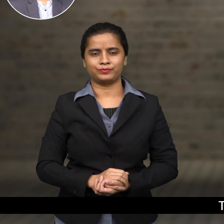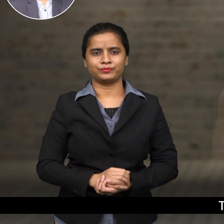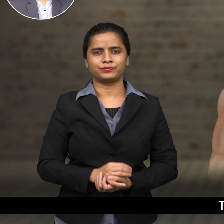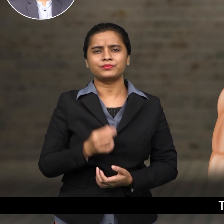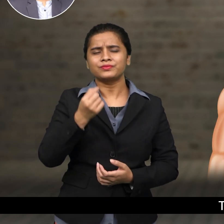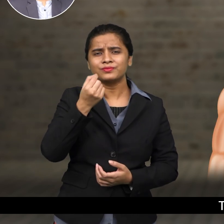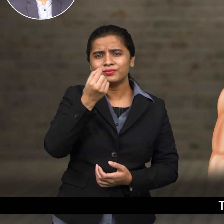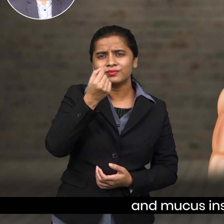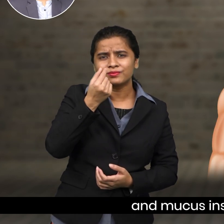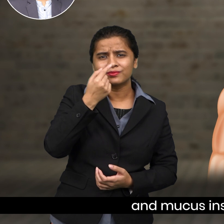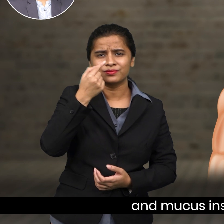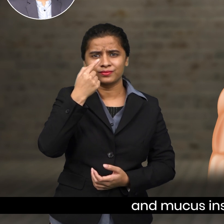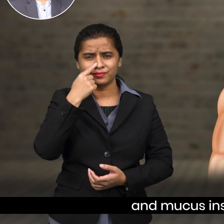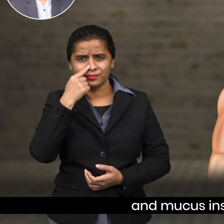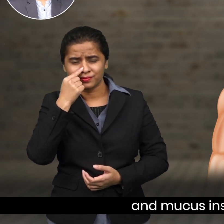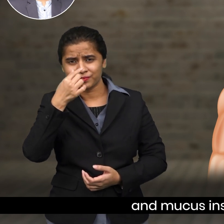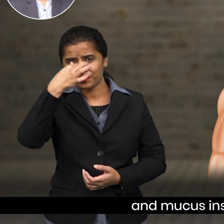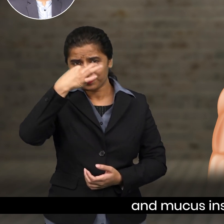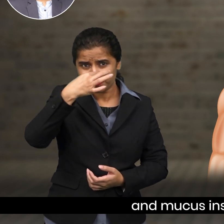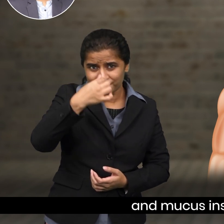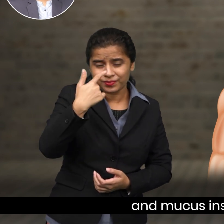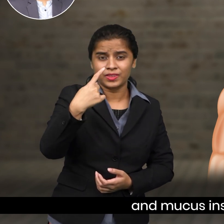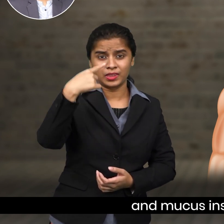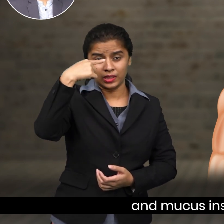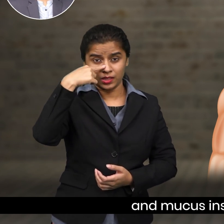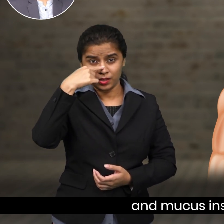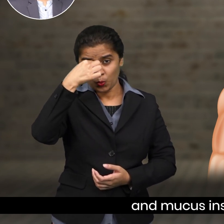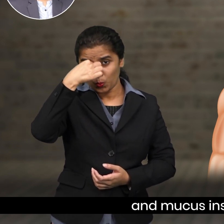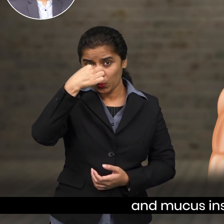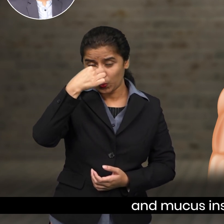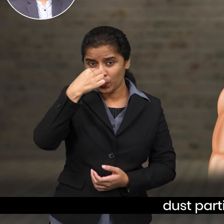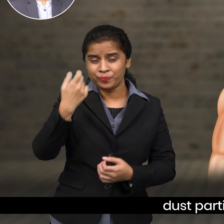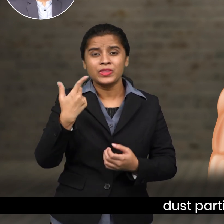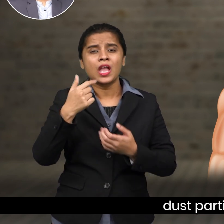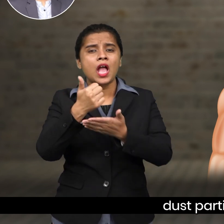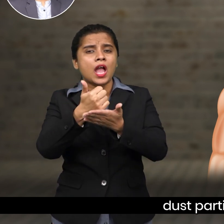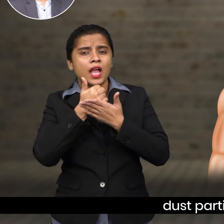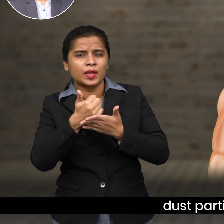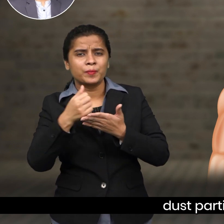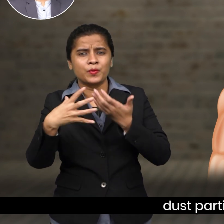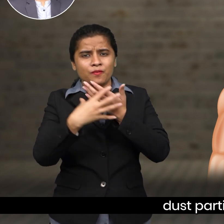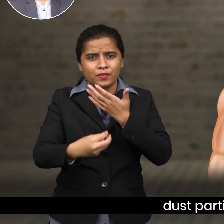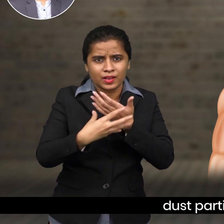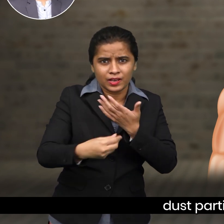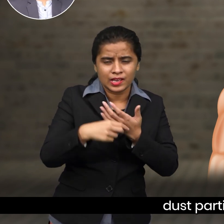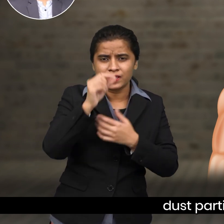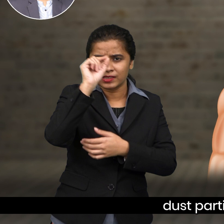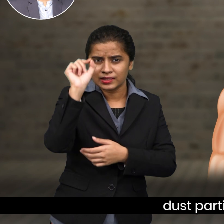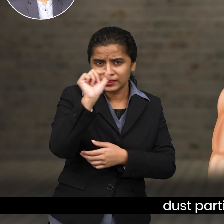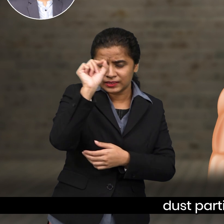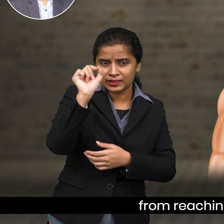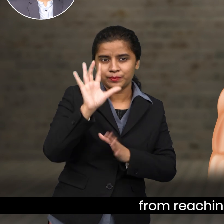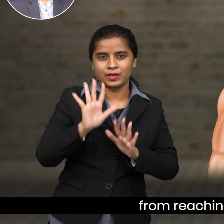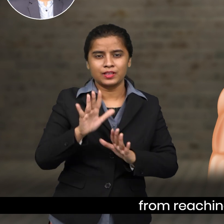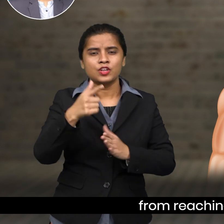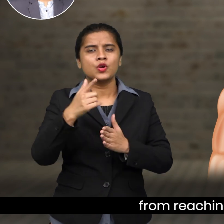The fine hairs and mucus inside the nose help filter out dust particles to prevent